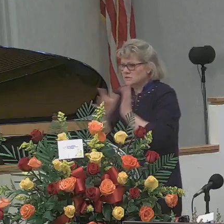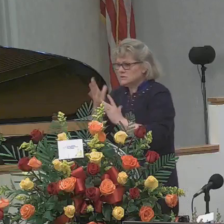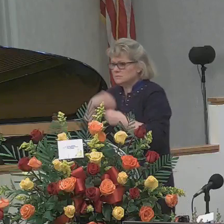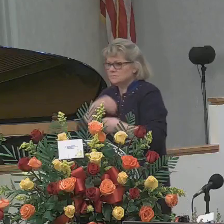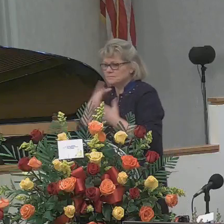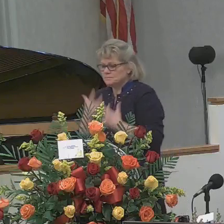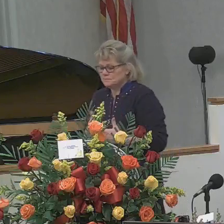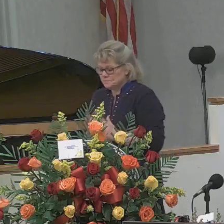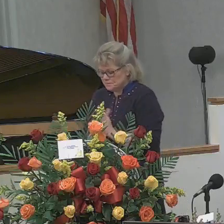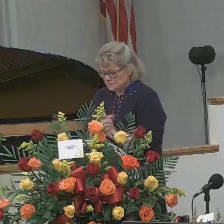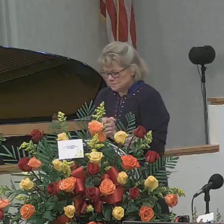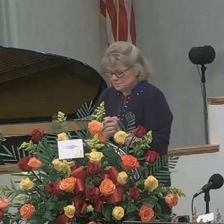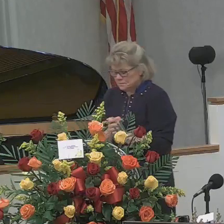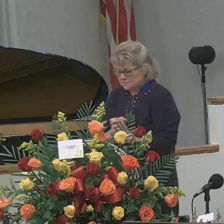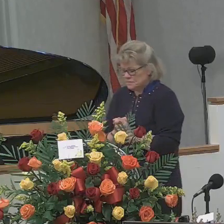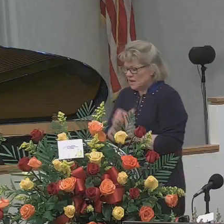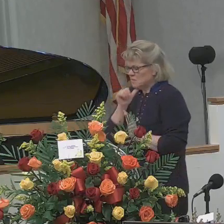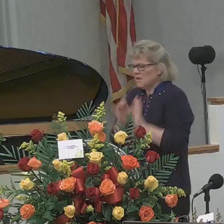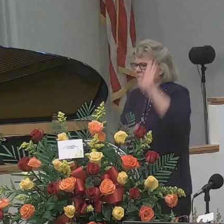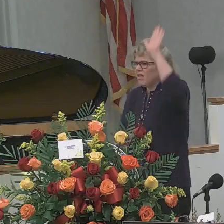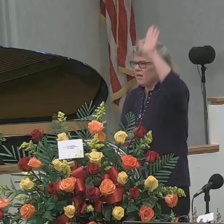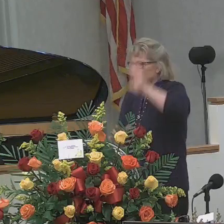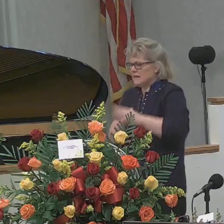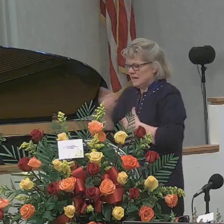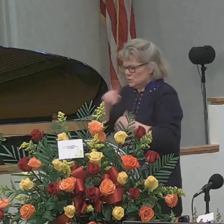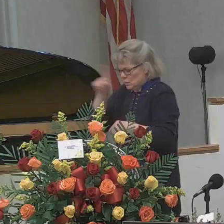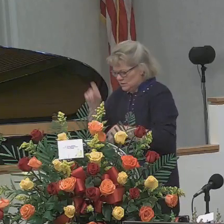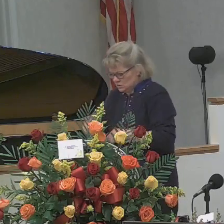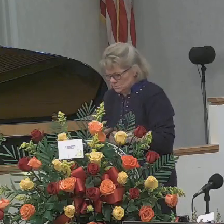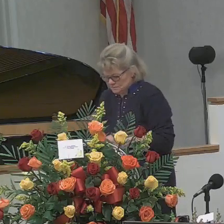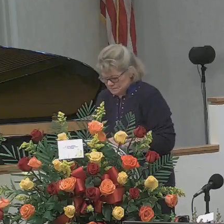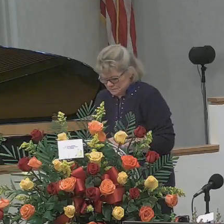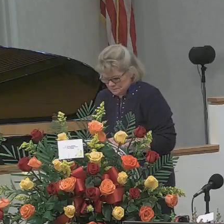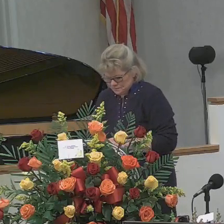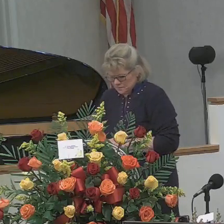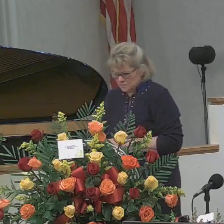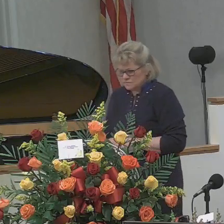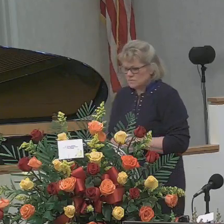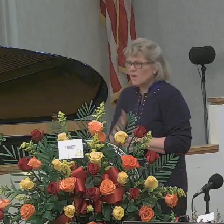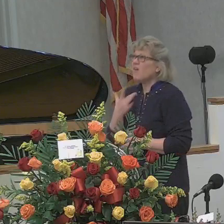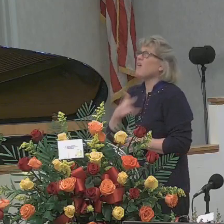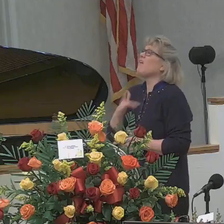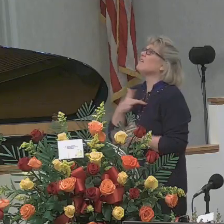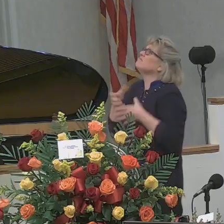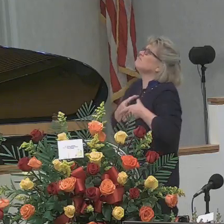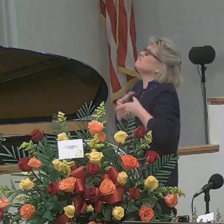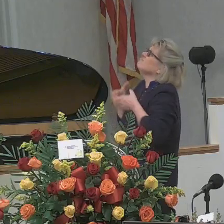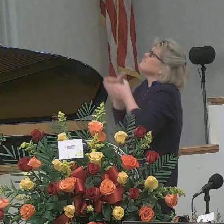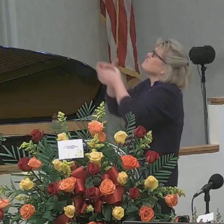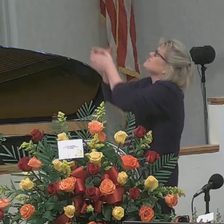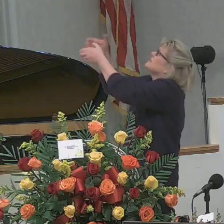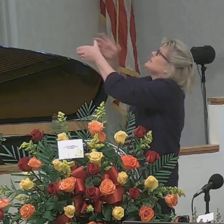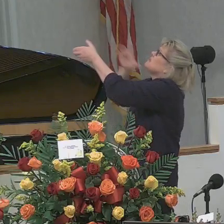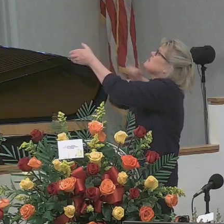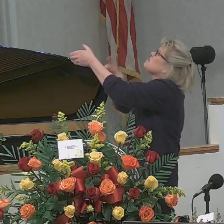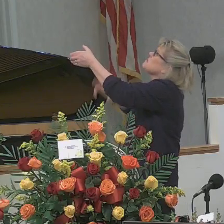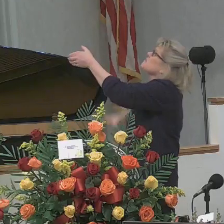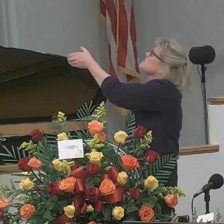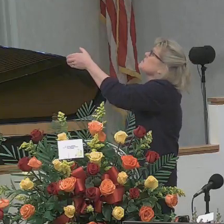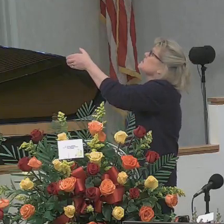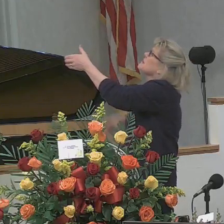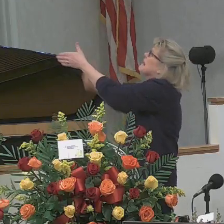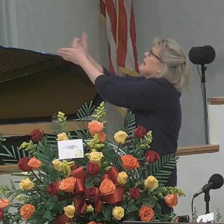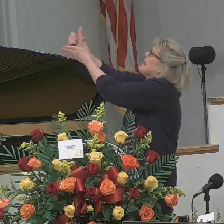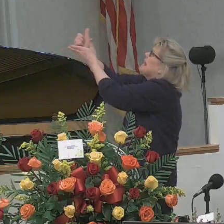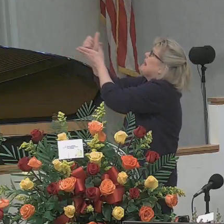All right. I'm not going to ask you to raise your hand on this next one, but would you just lift your heart up to the Lord and say, "Lord, help